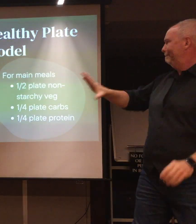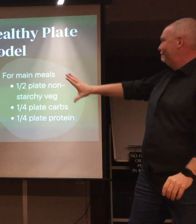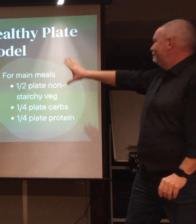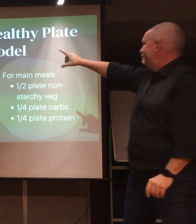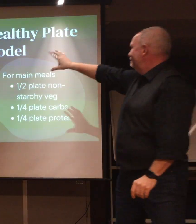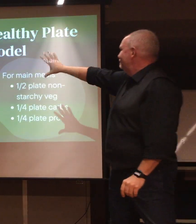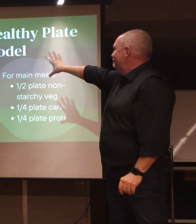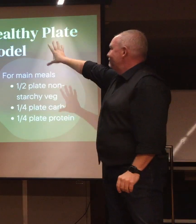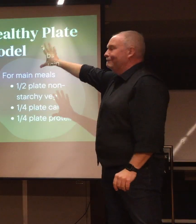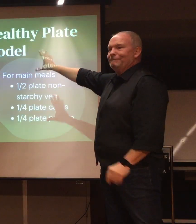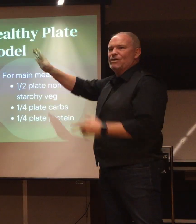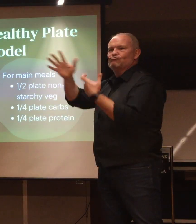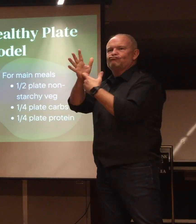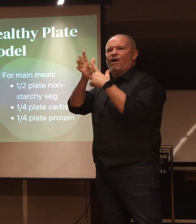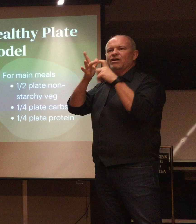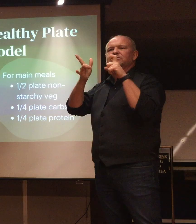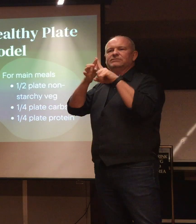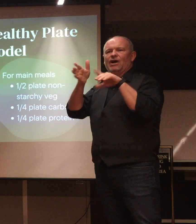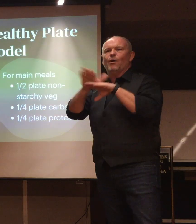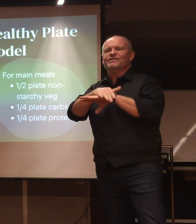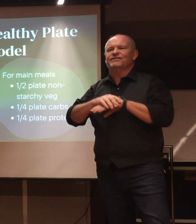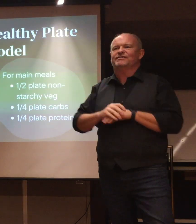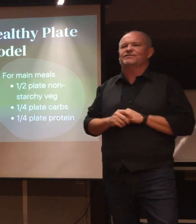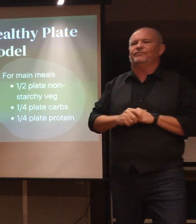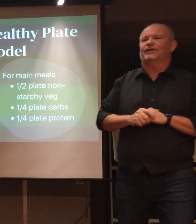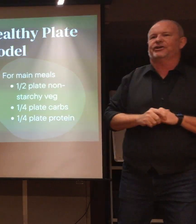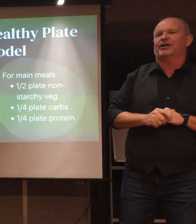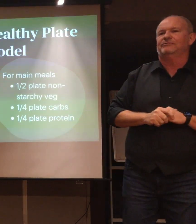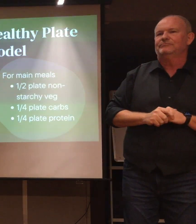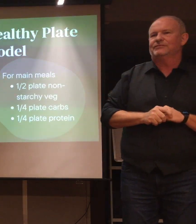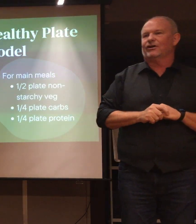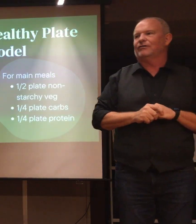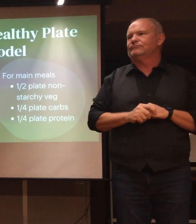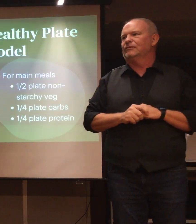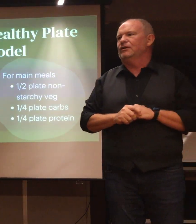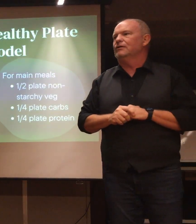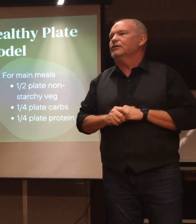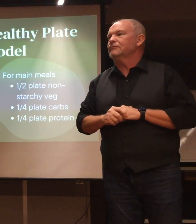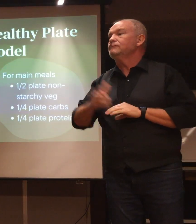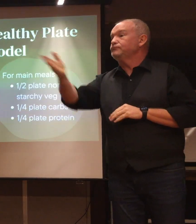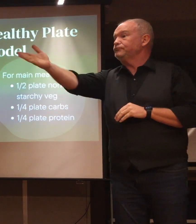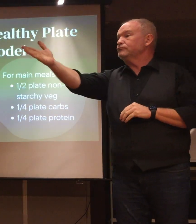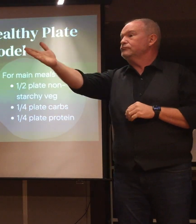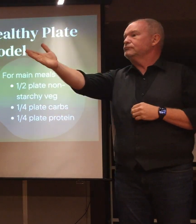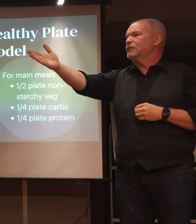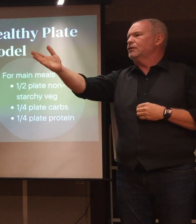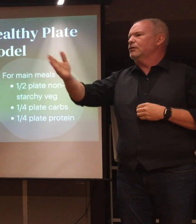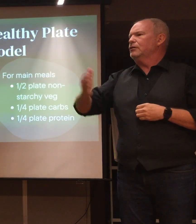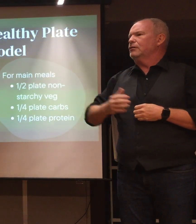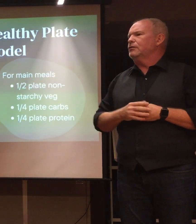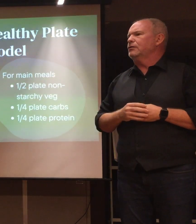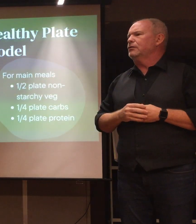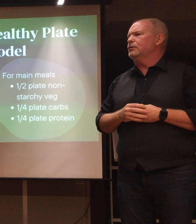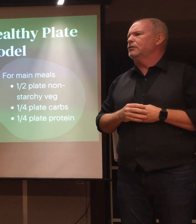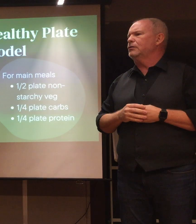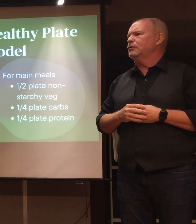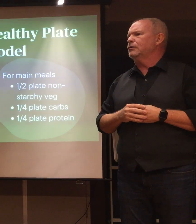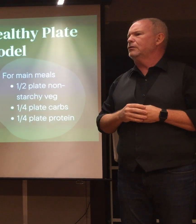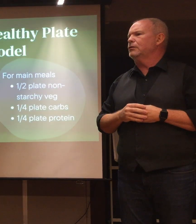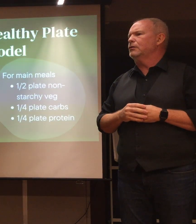portion. Yeah. Oh, I see, that's different. Okay. Yeah. Got it. Yeah. Yeah.